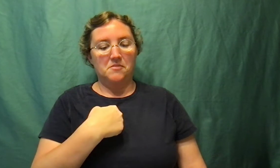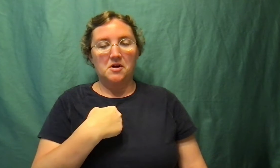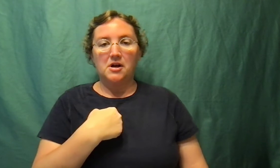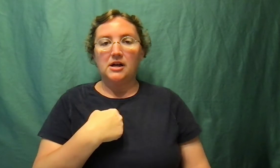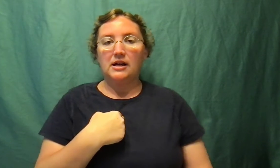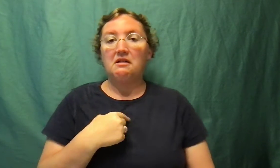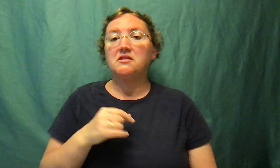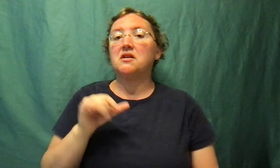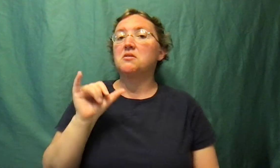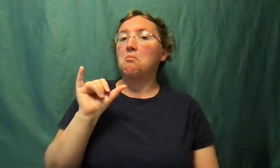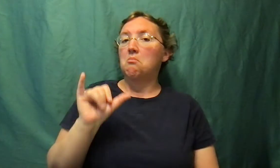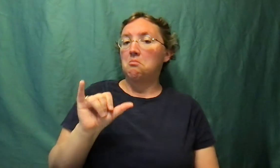Kelly says,